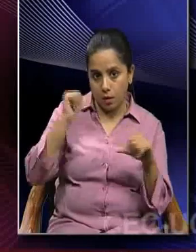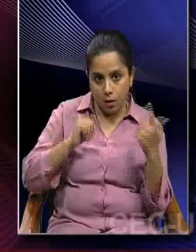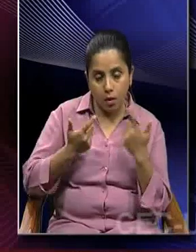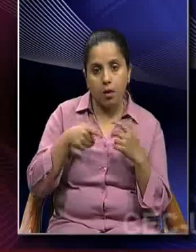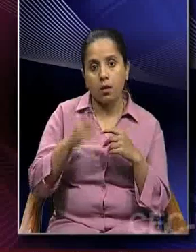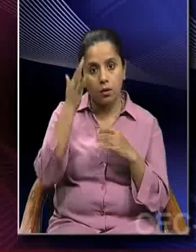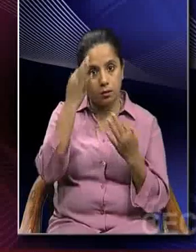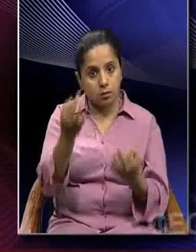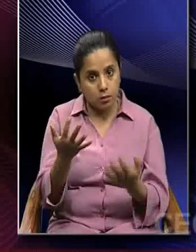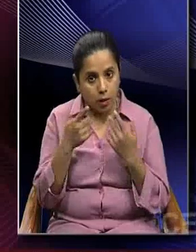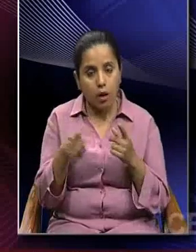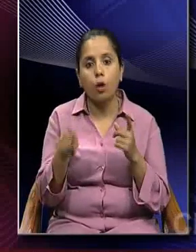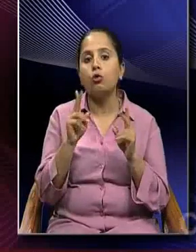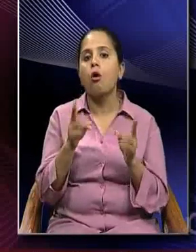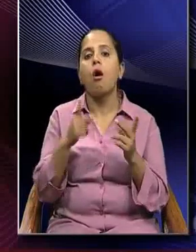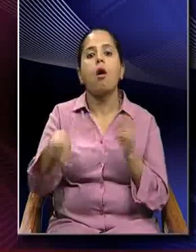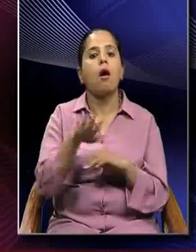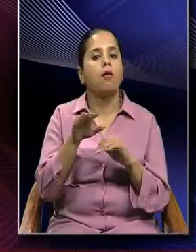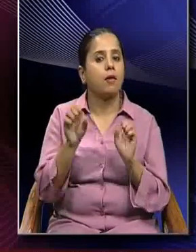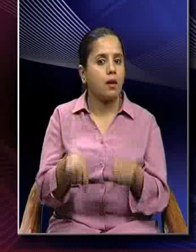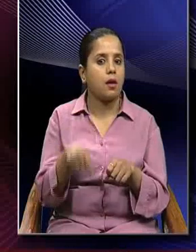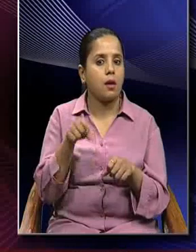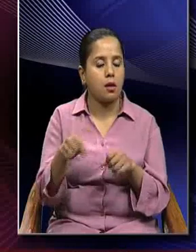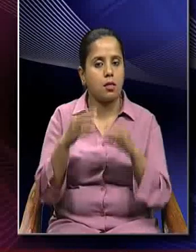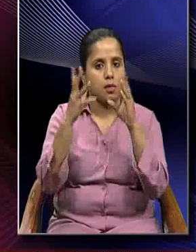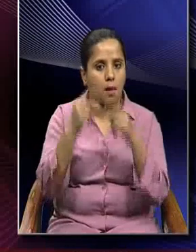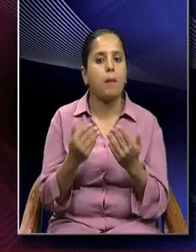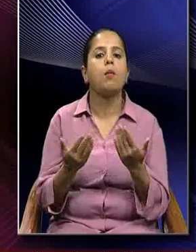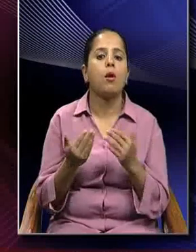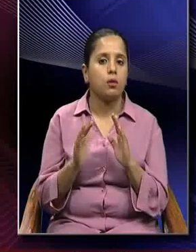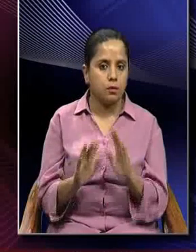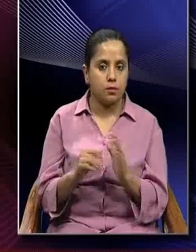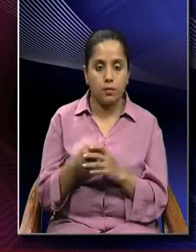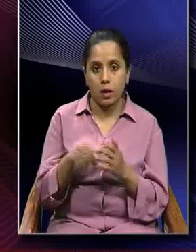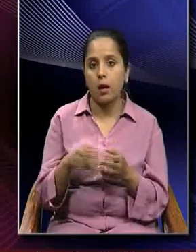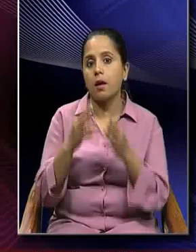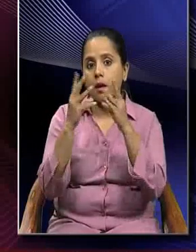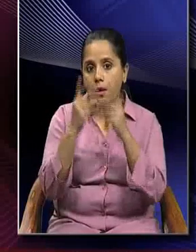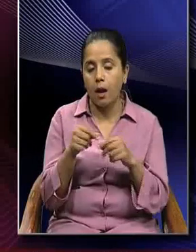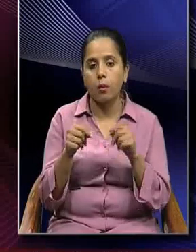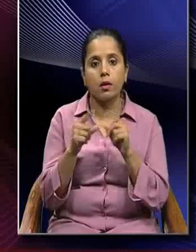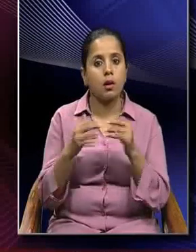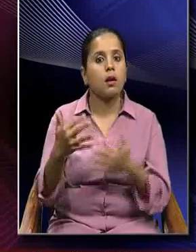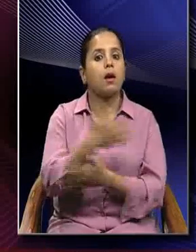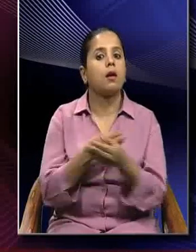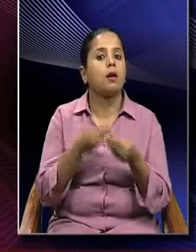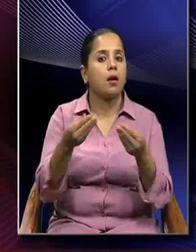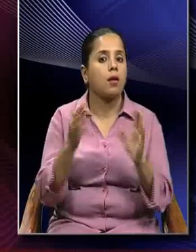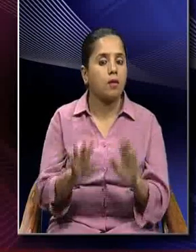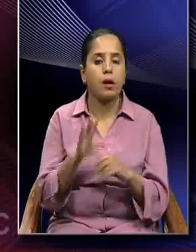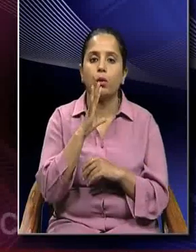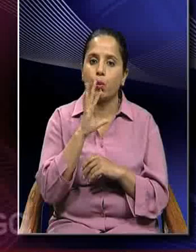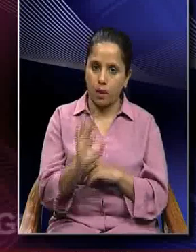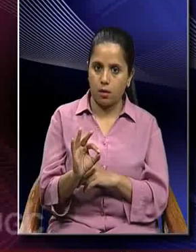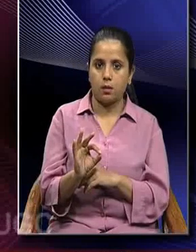intelligence are normally distributed and can be quantified. Thus, numerical data is produced to represent reality.